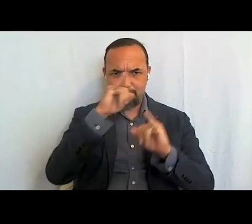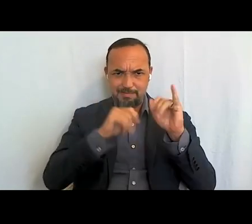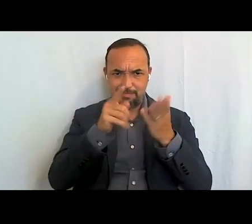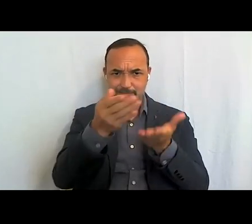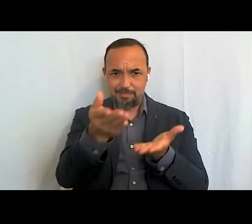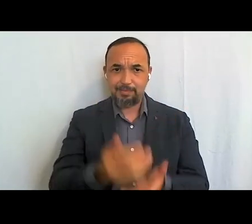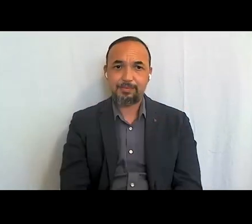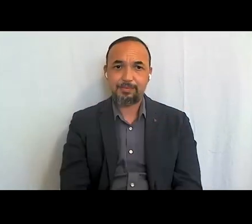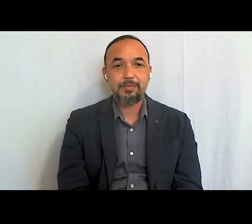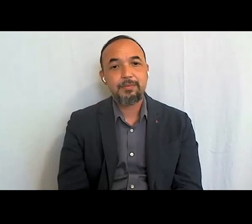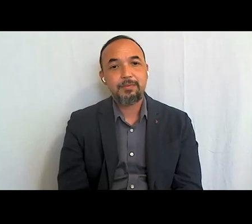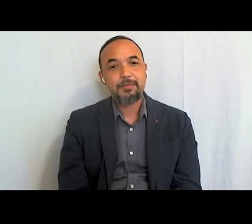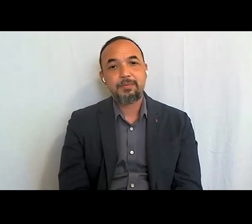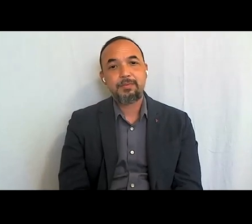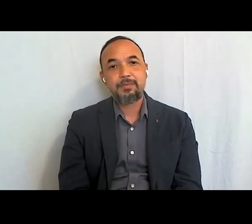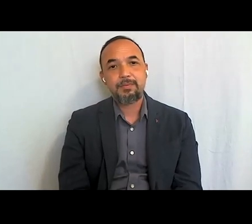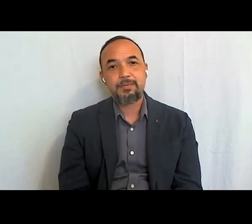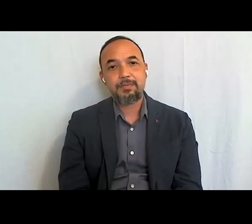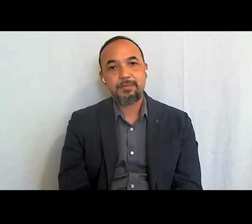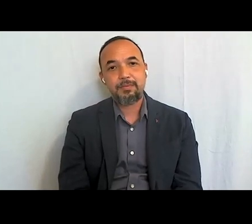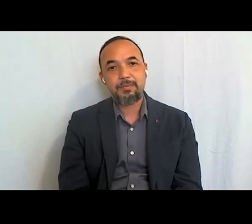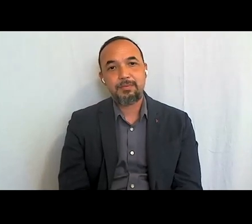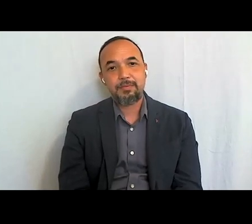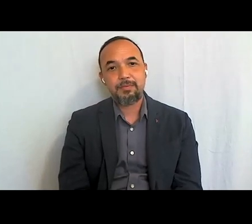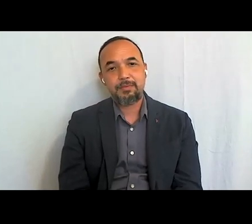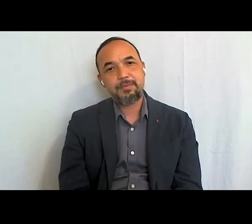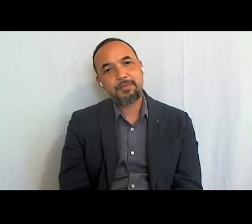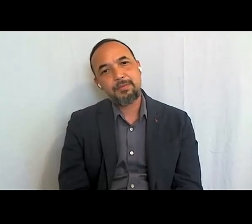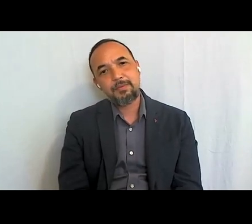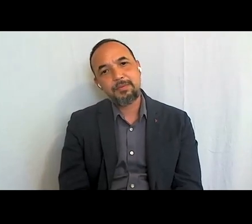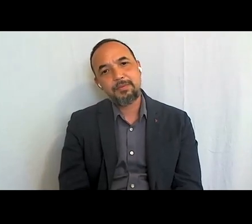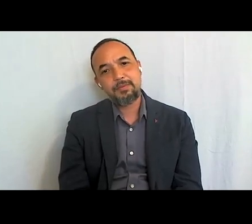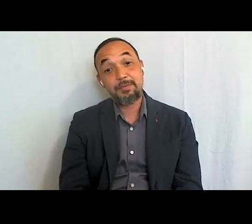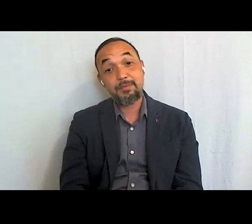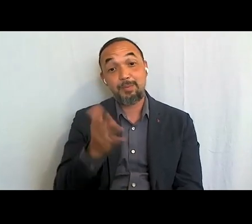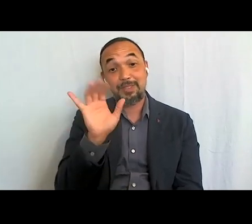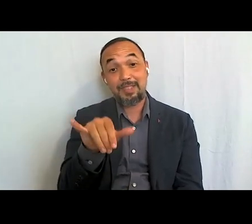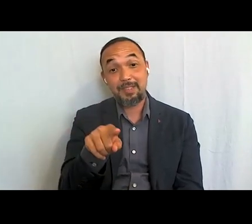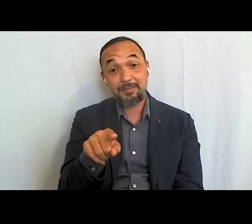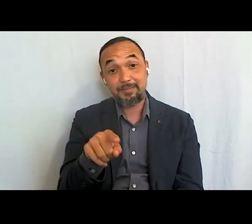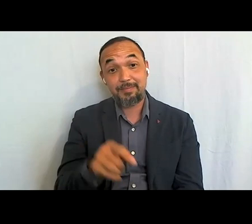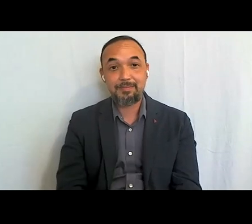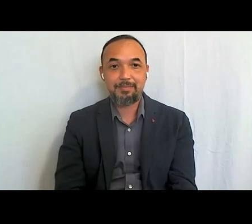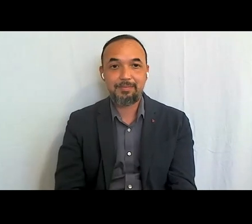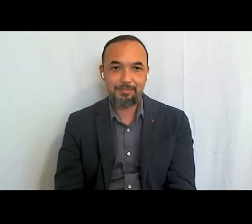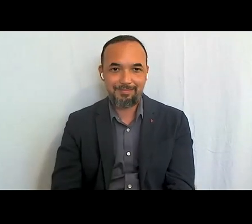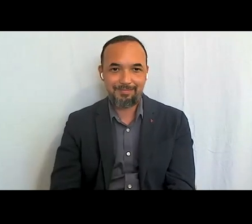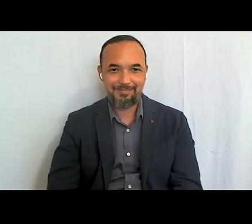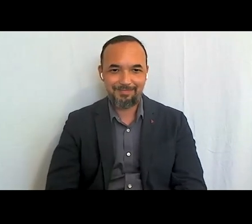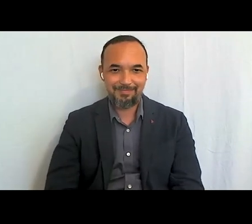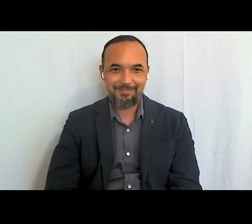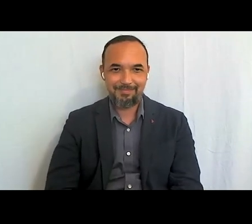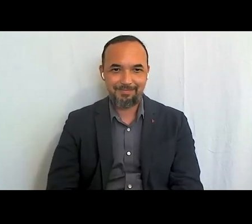And then there's a humus, but it's also a fuzzy tail. What is that? Is it?